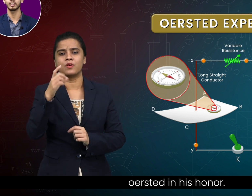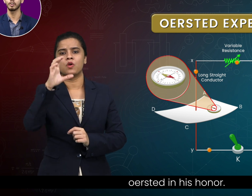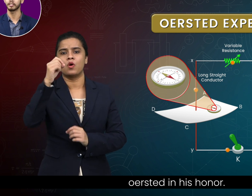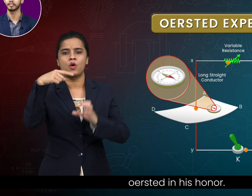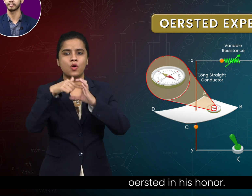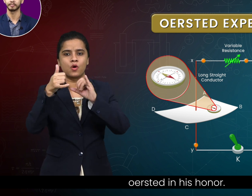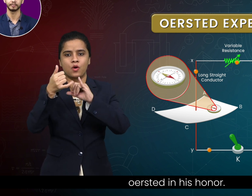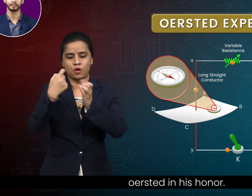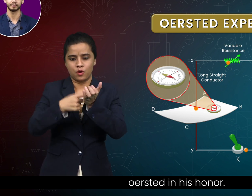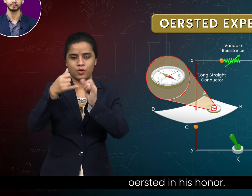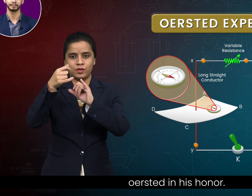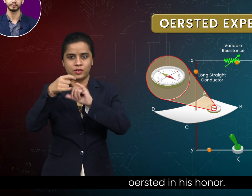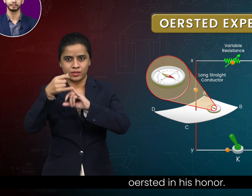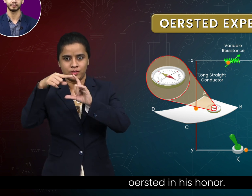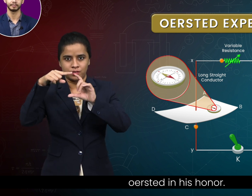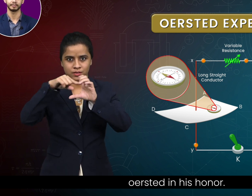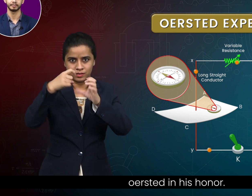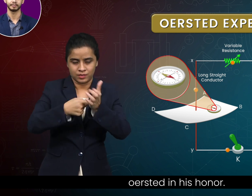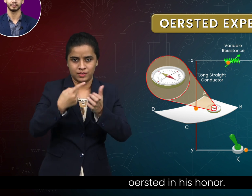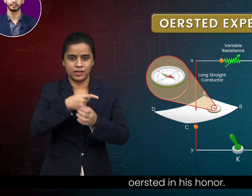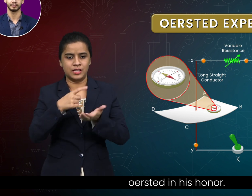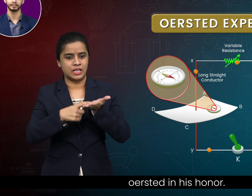in his honor.